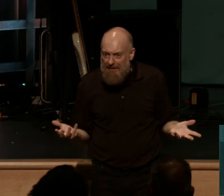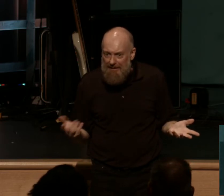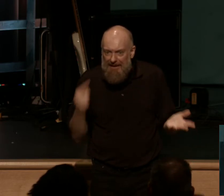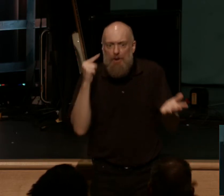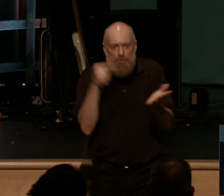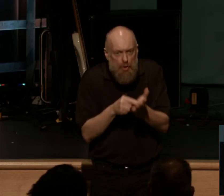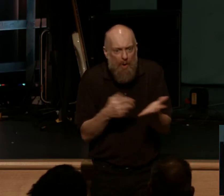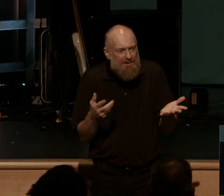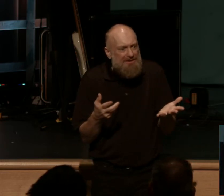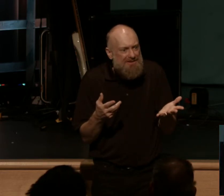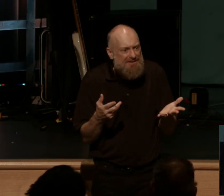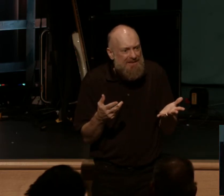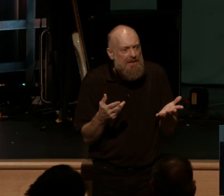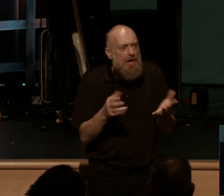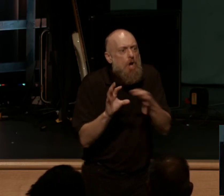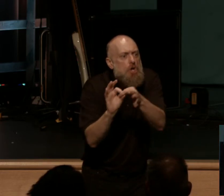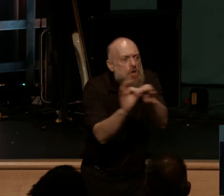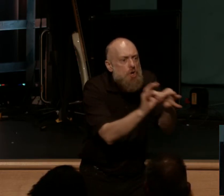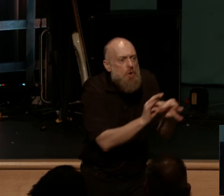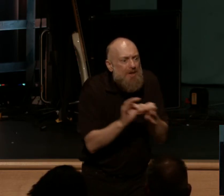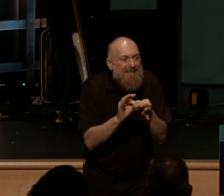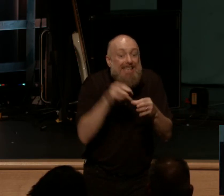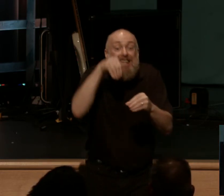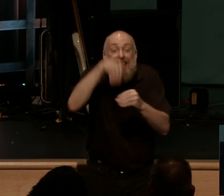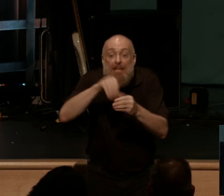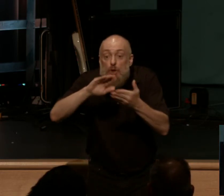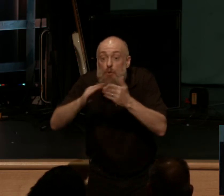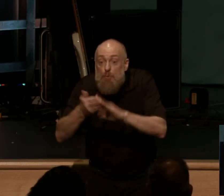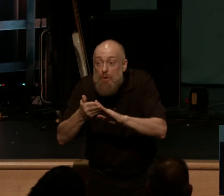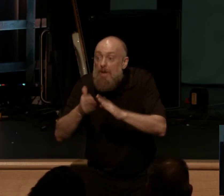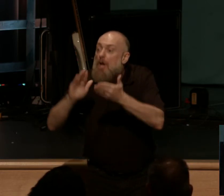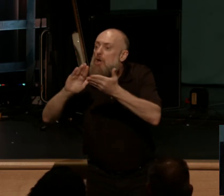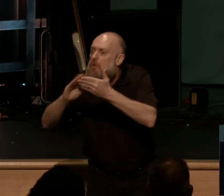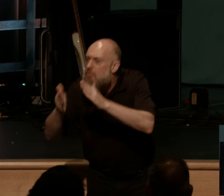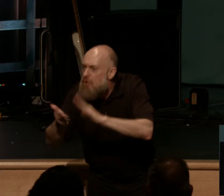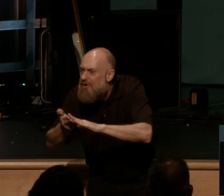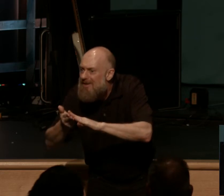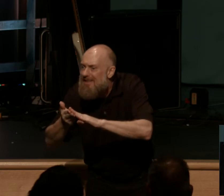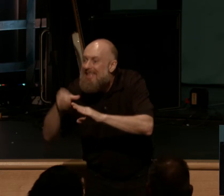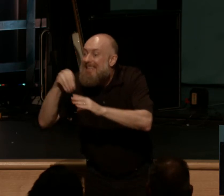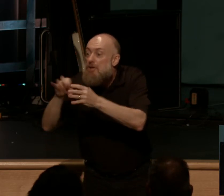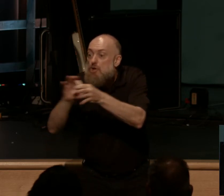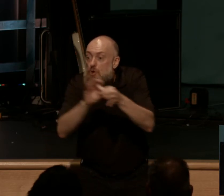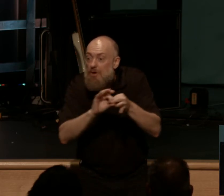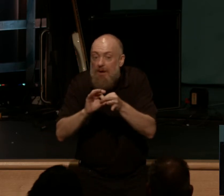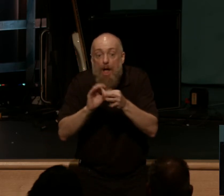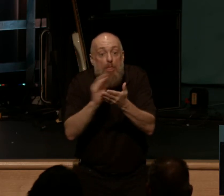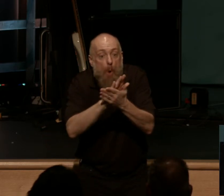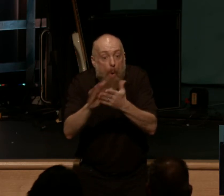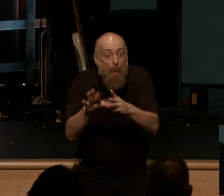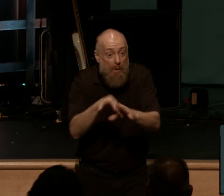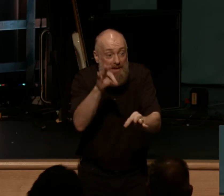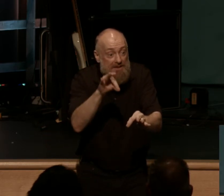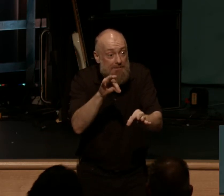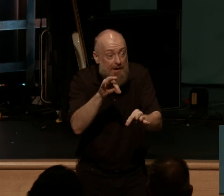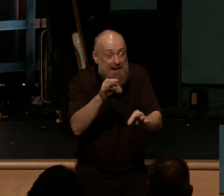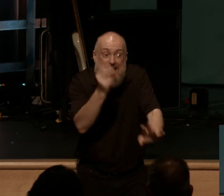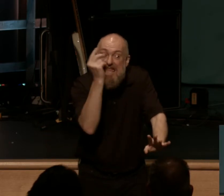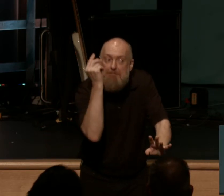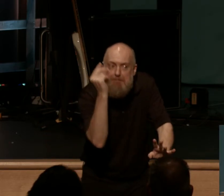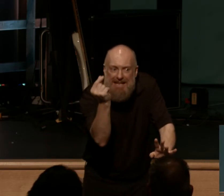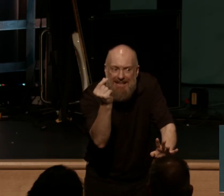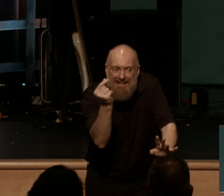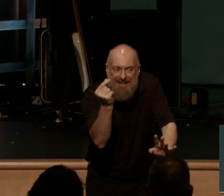the promotion of unity within community and community within unity. The Holy Spirit